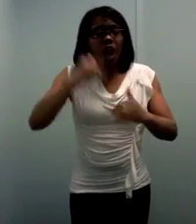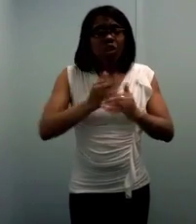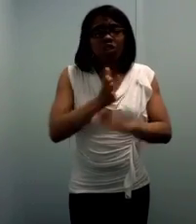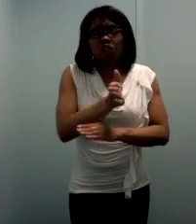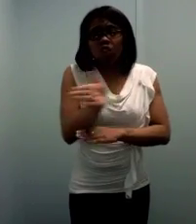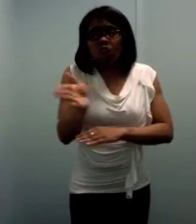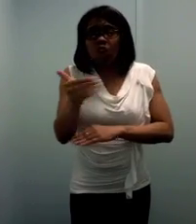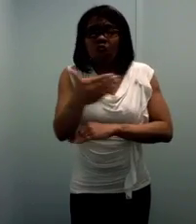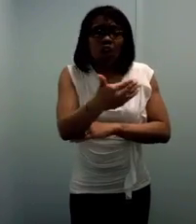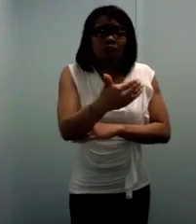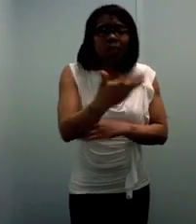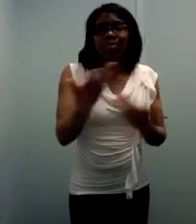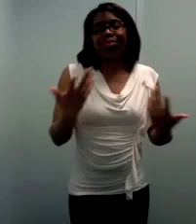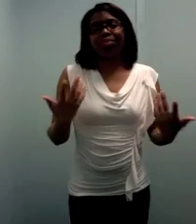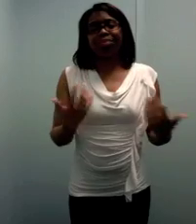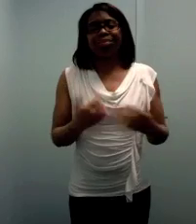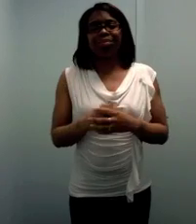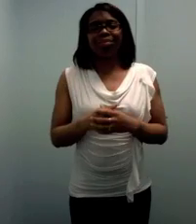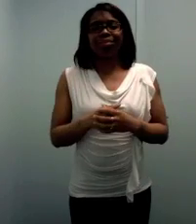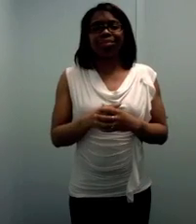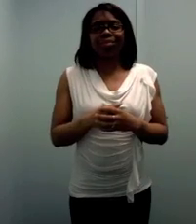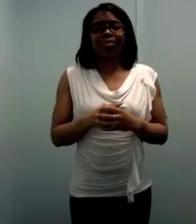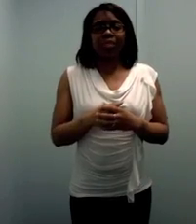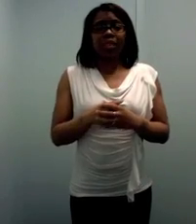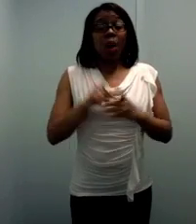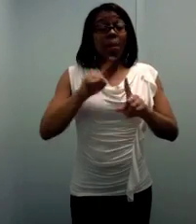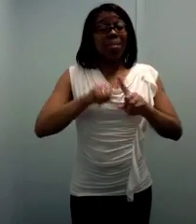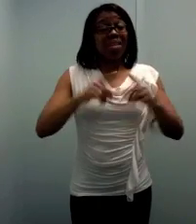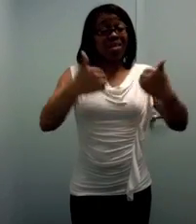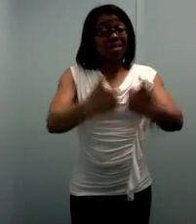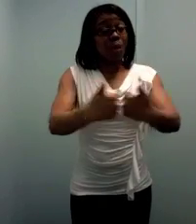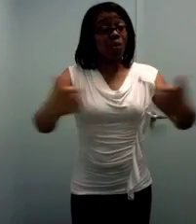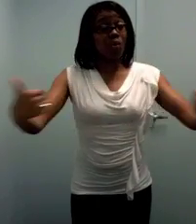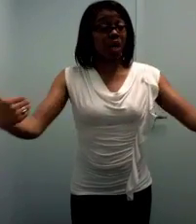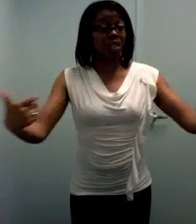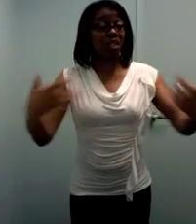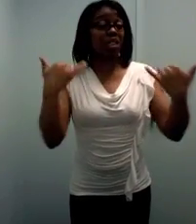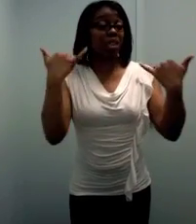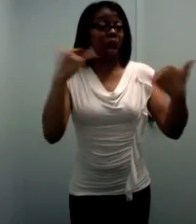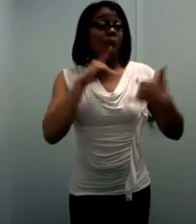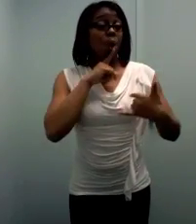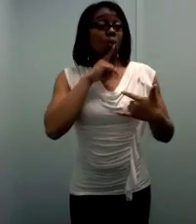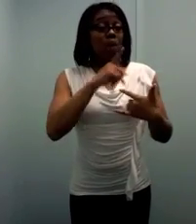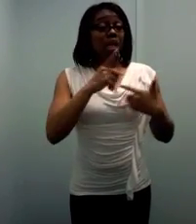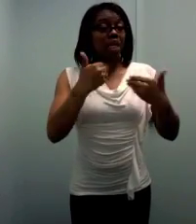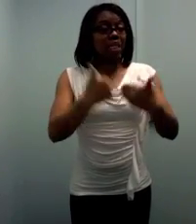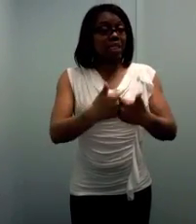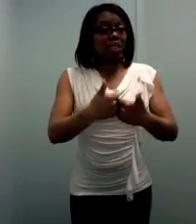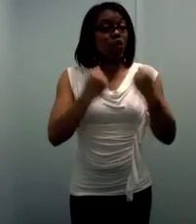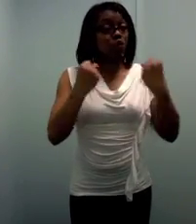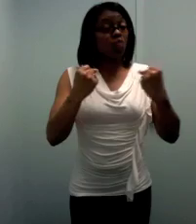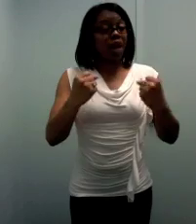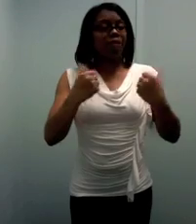But automation in cars allowed that to separate. So driving is now a quite separate subject, so to speak,